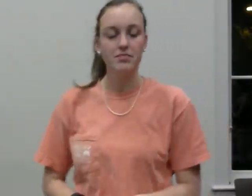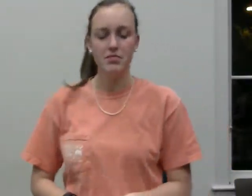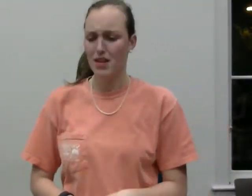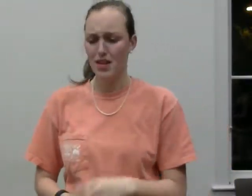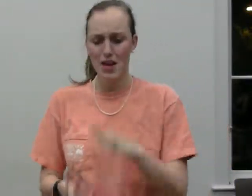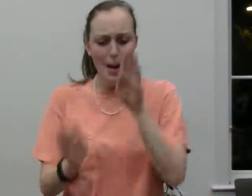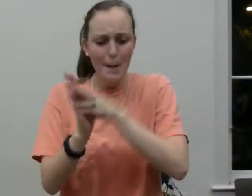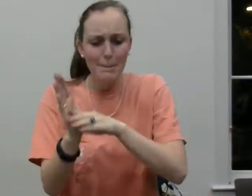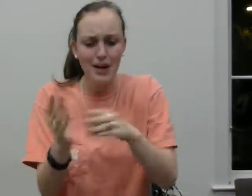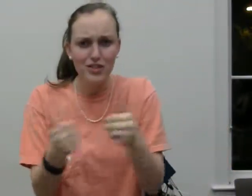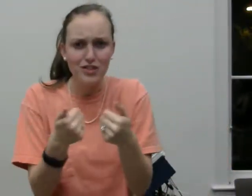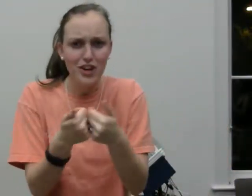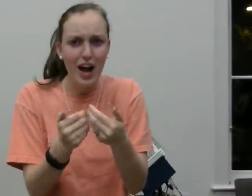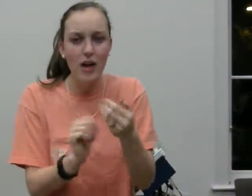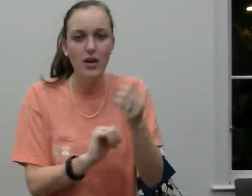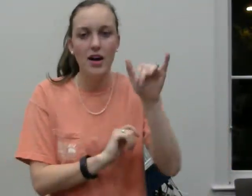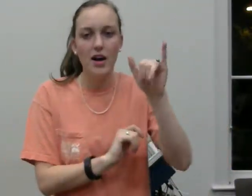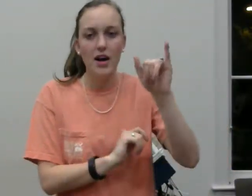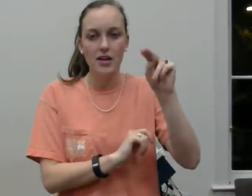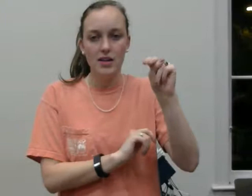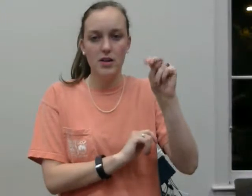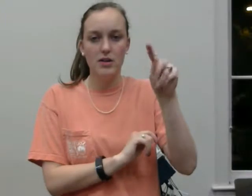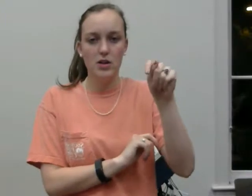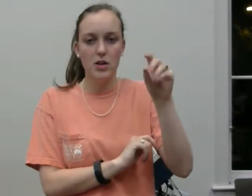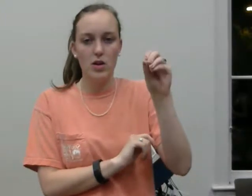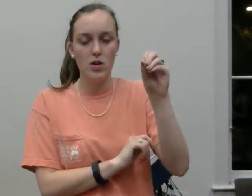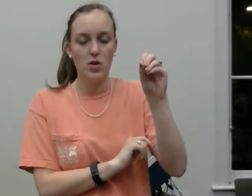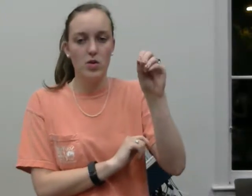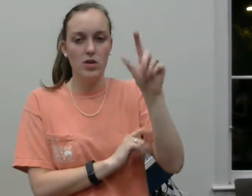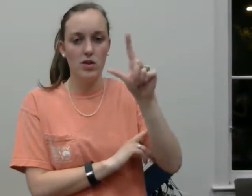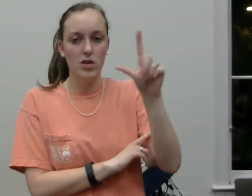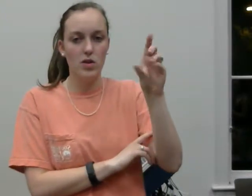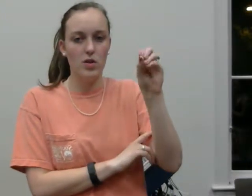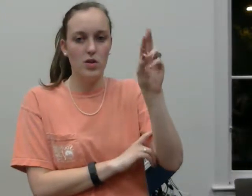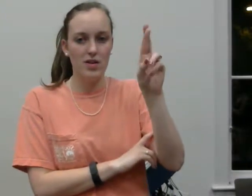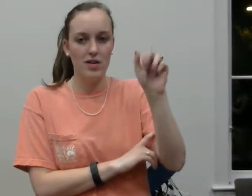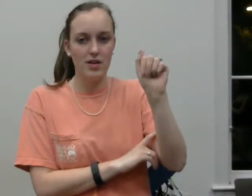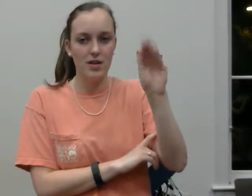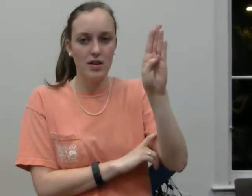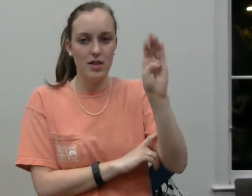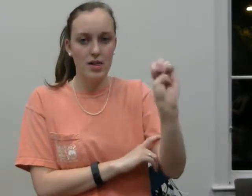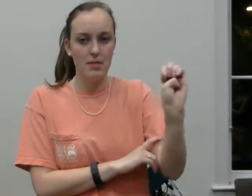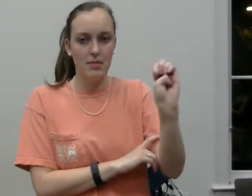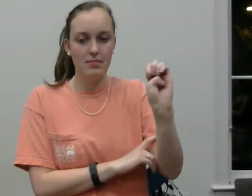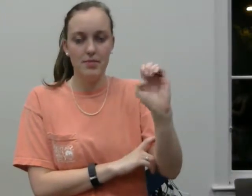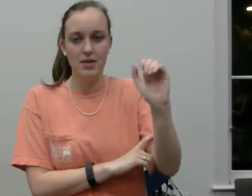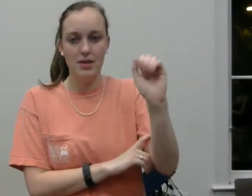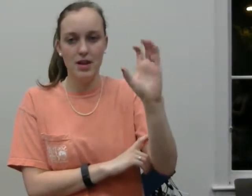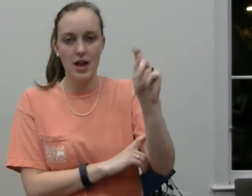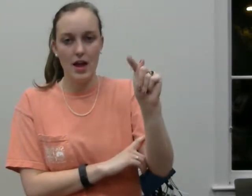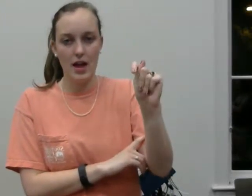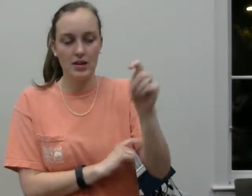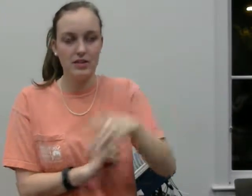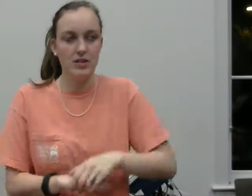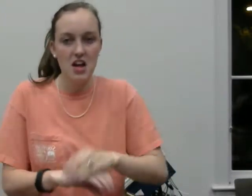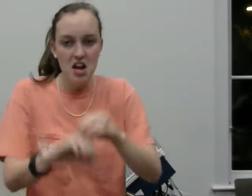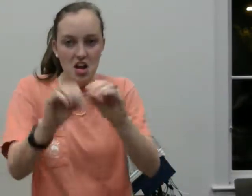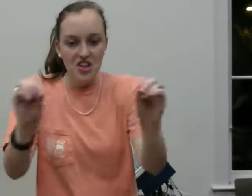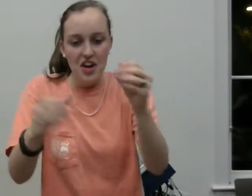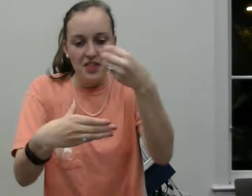with intolerable acts. They shut down Boston Harbor. Nothing in, nothing out. They make them pay for all the tea. They shut down the colonial assemblies